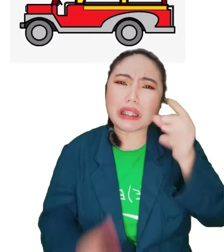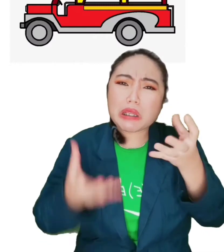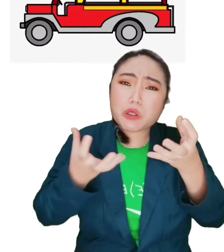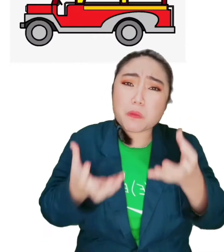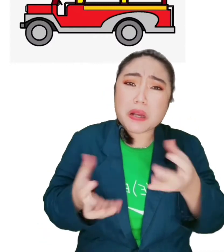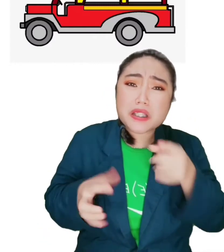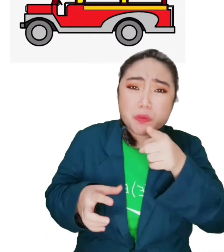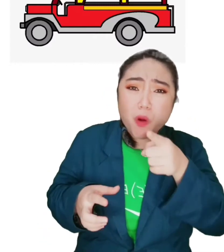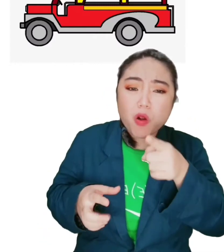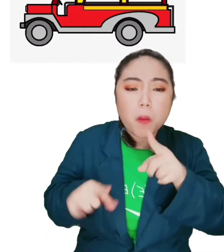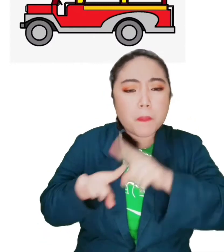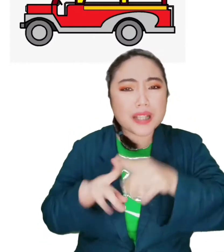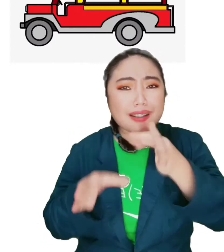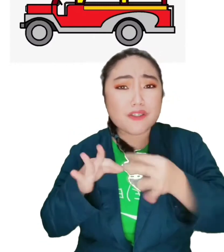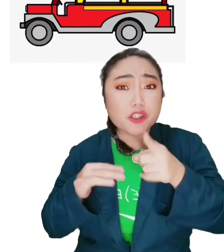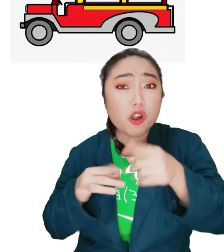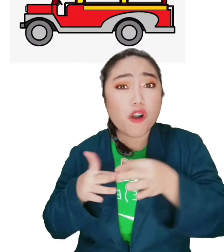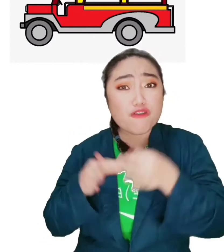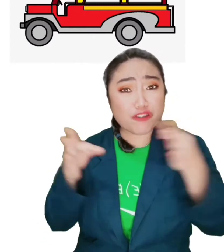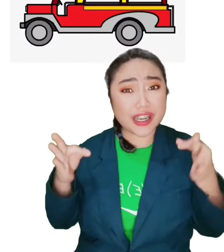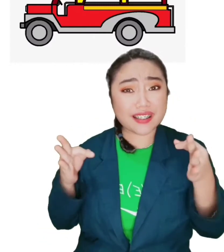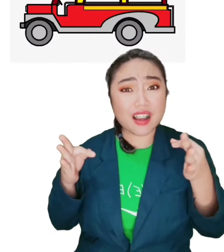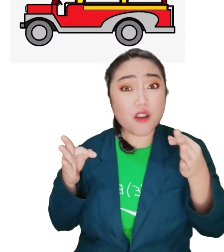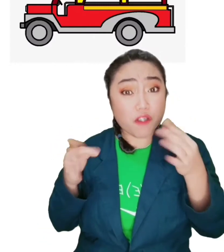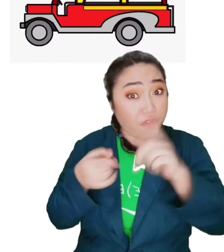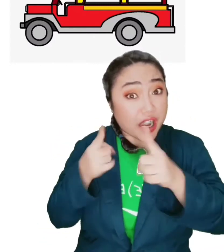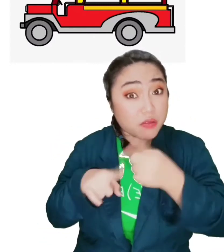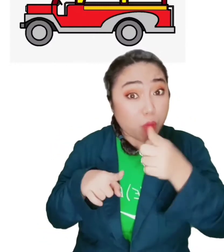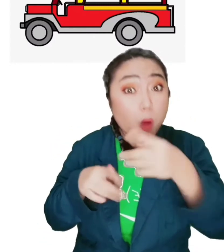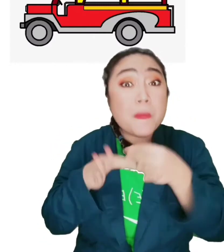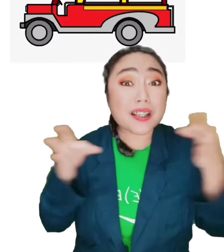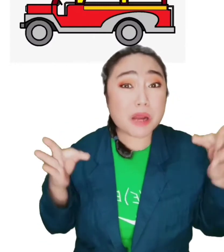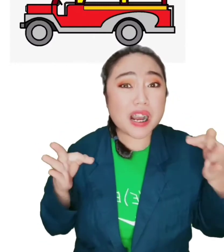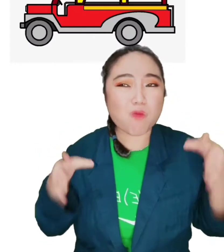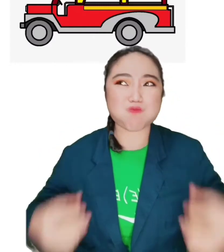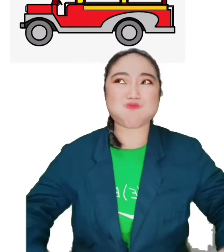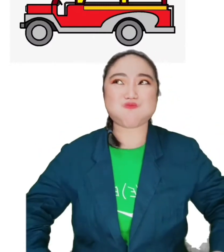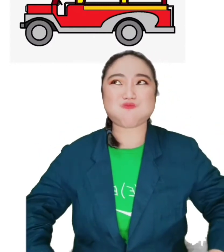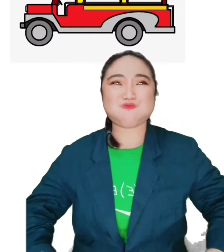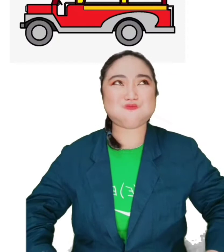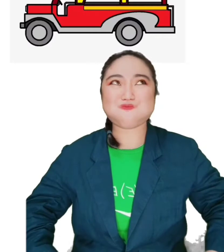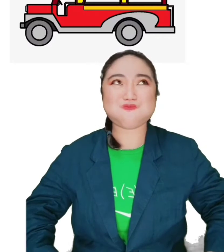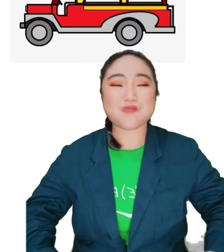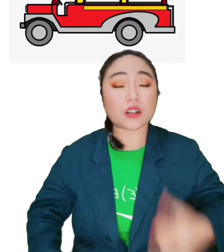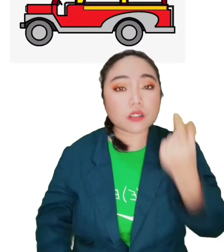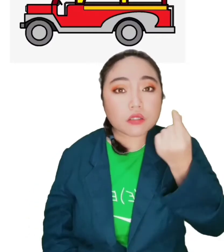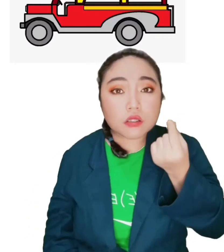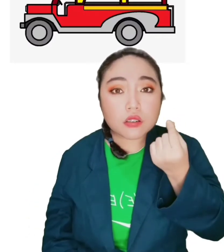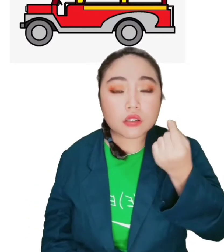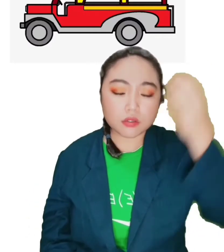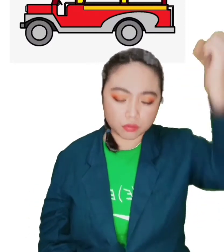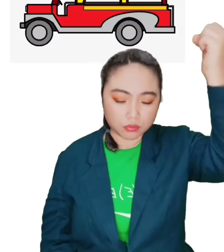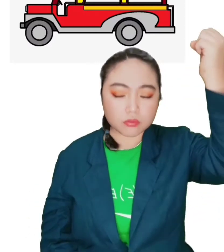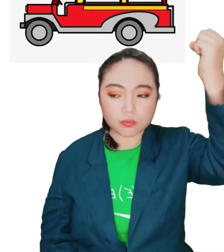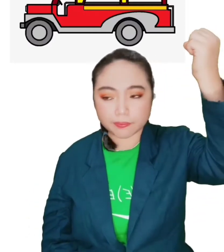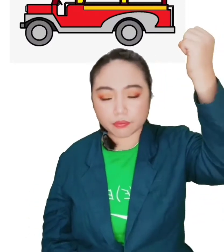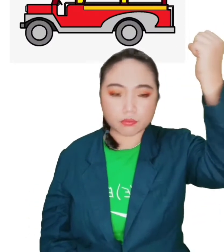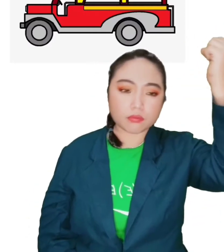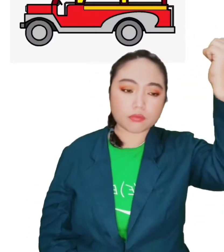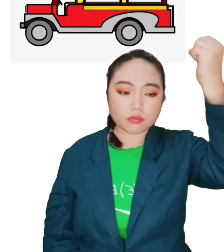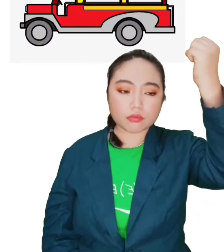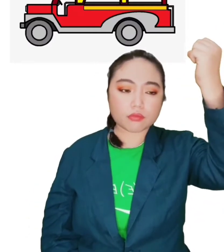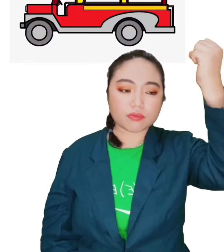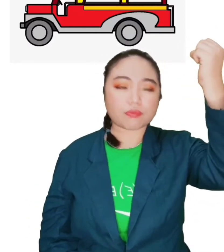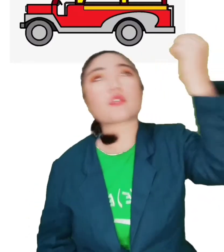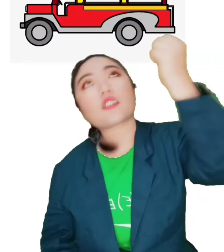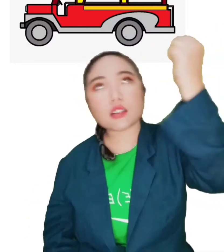Why? Because you have less inertia than your friend. Your friend who is fat, he would just be